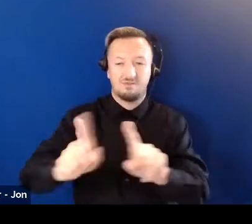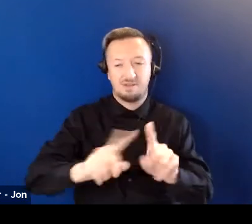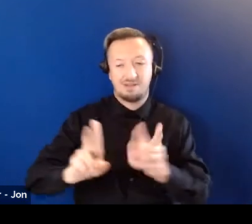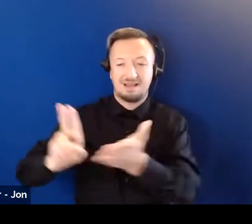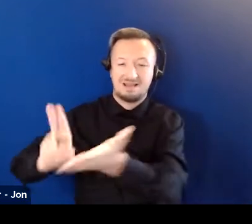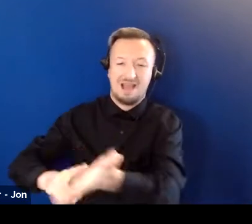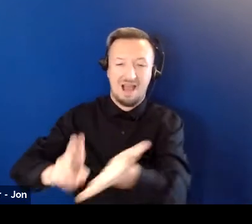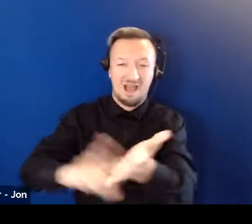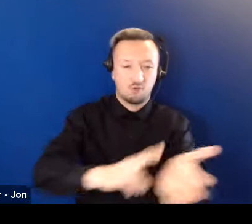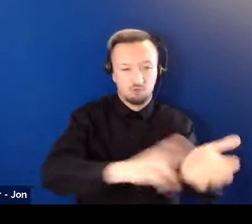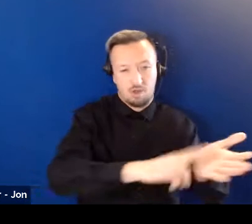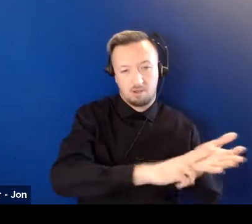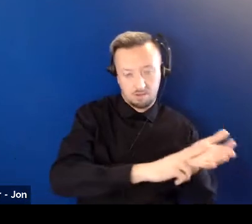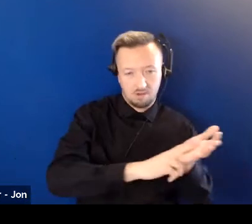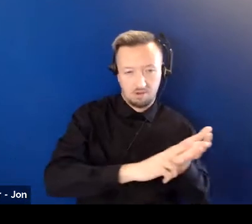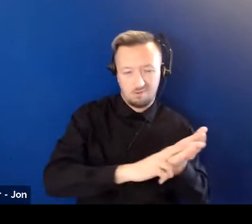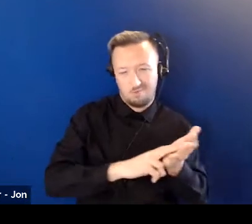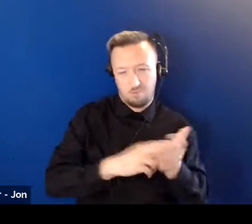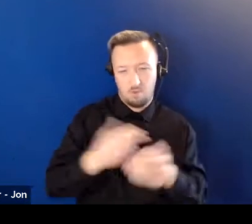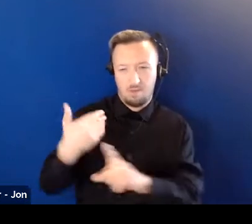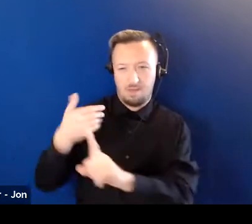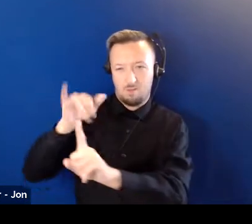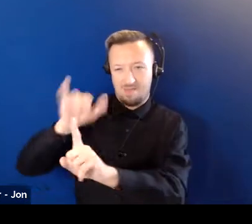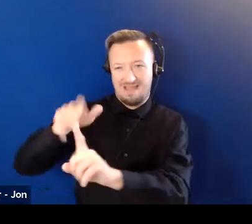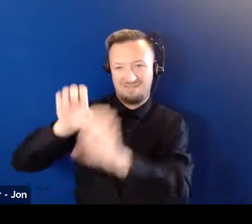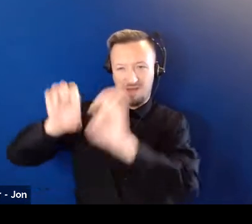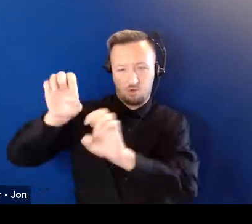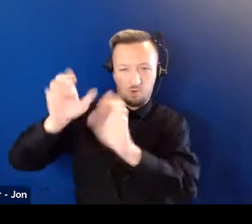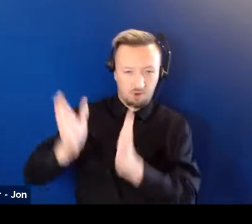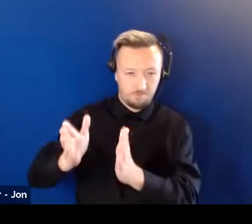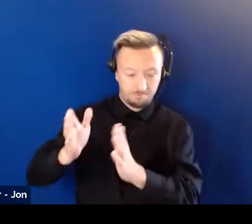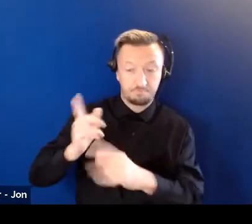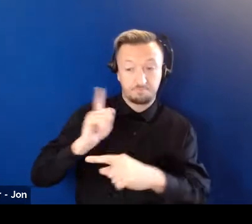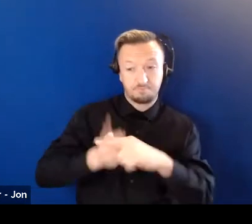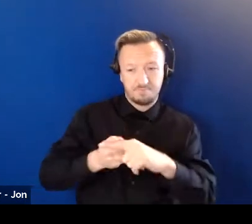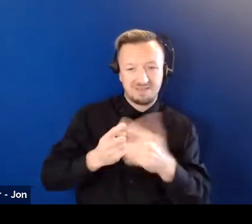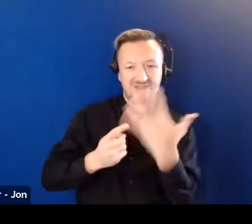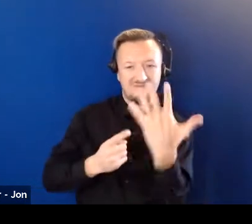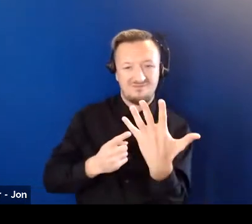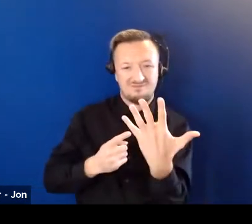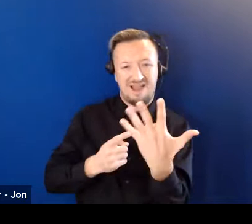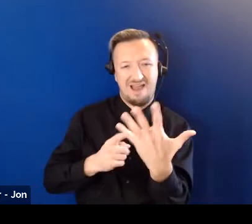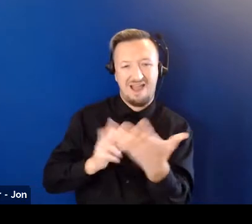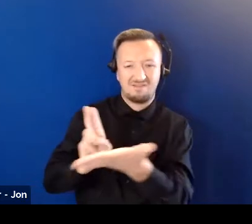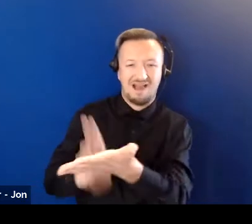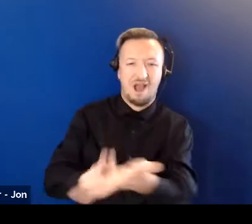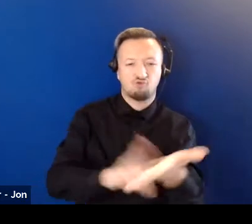in this case, an evaluator, but we also have 5 contracts with Centers for Independent